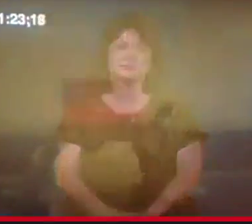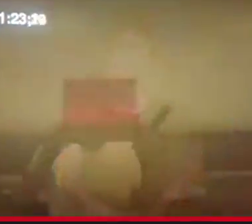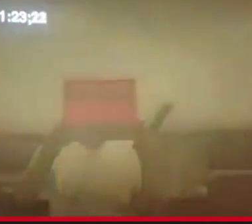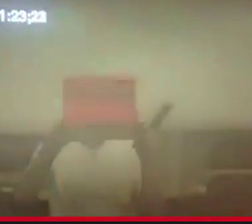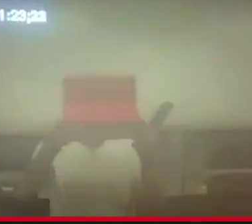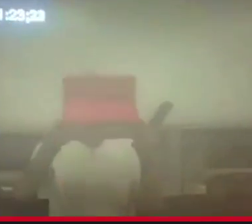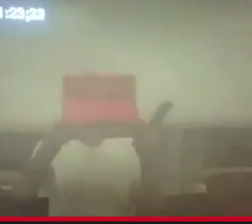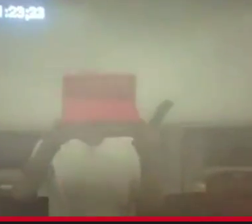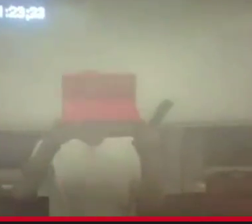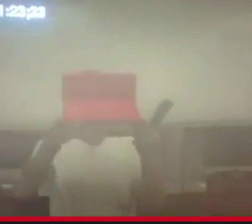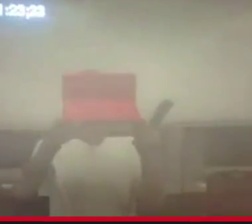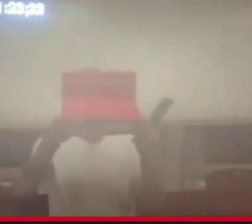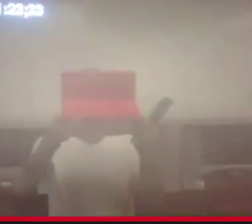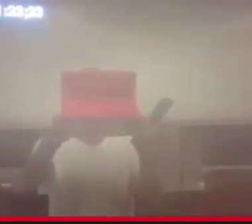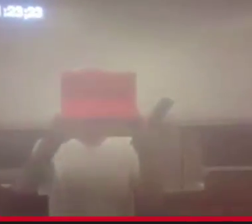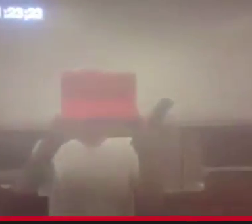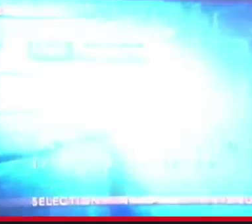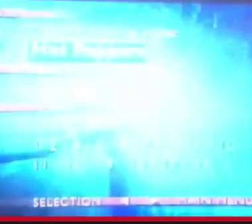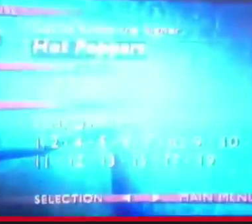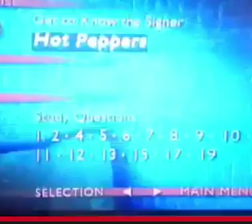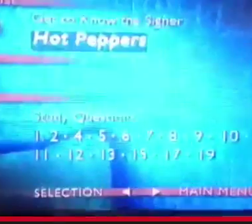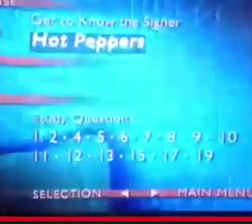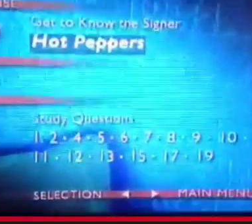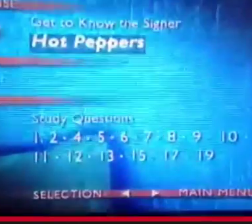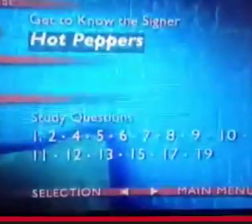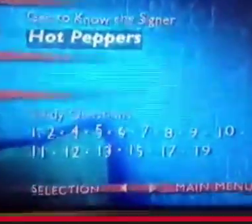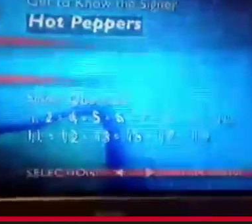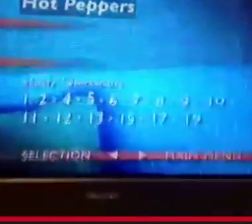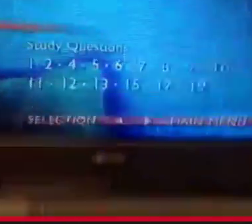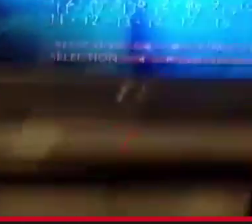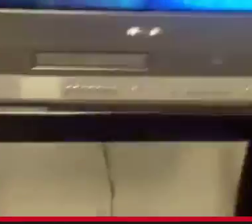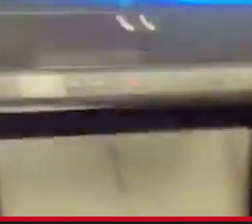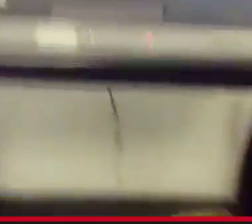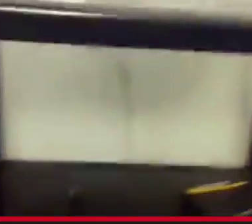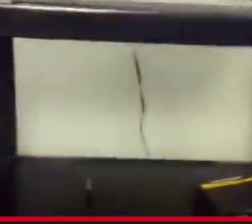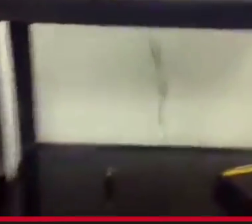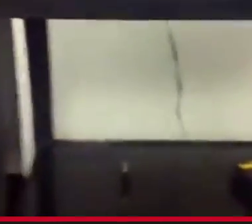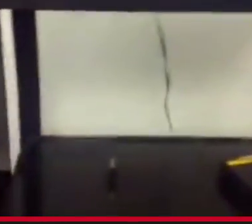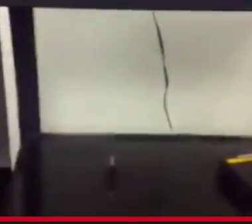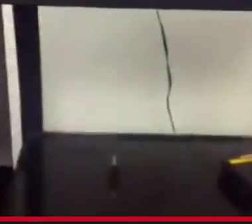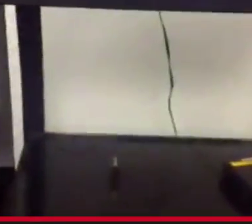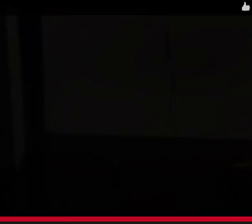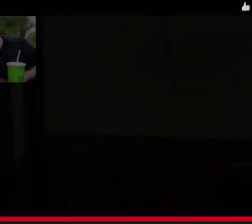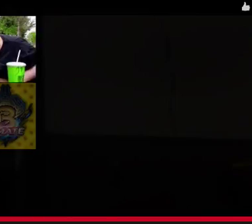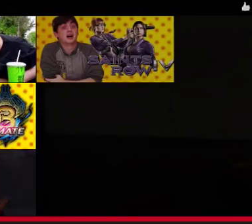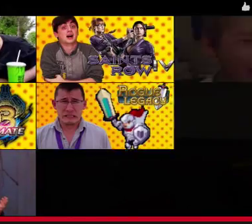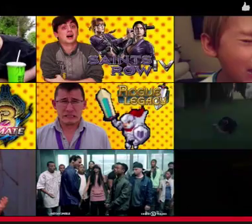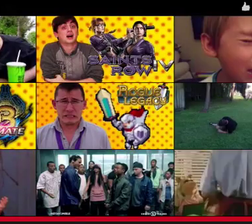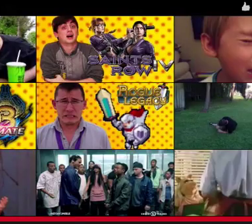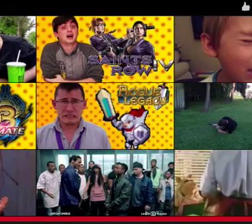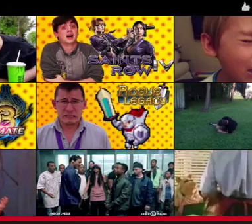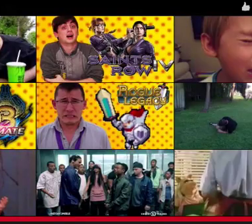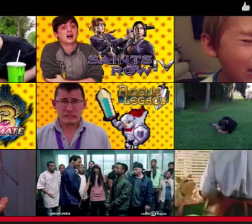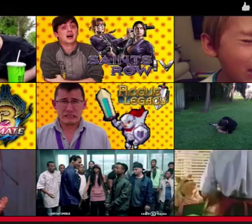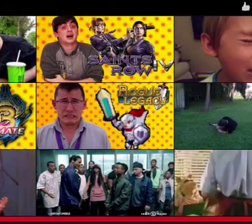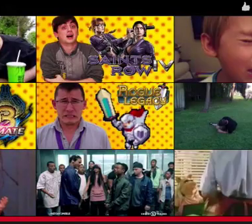Never again will I clean out the seeds from hot peppers without wearing gloves.